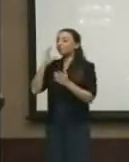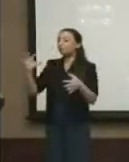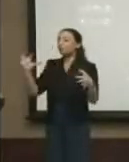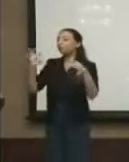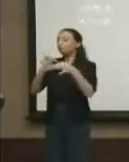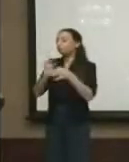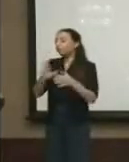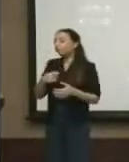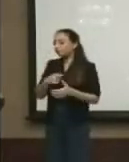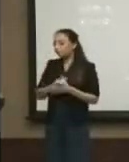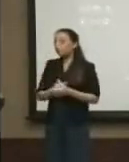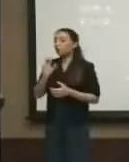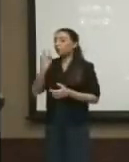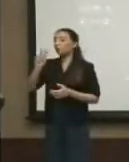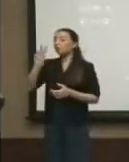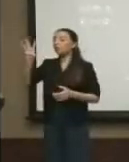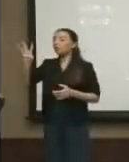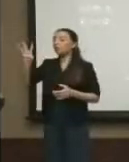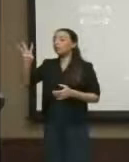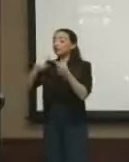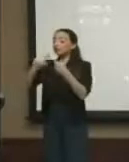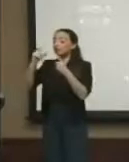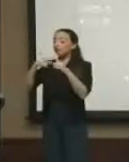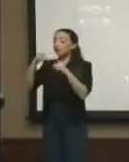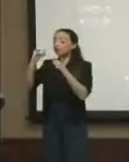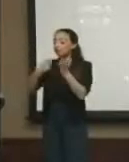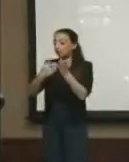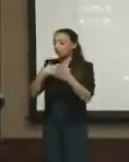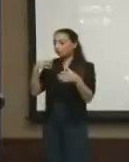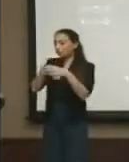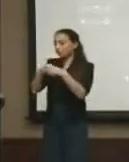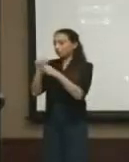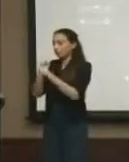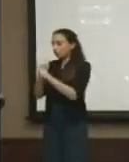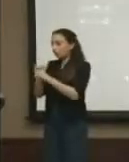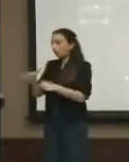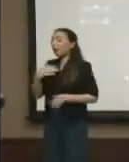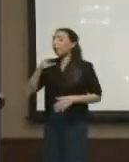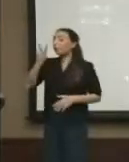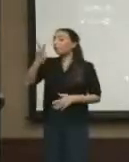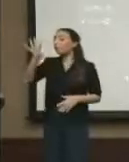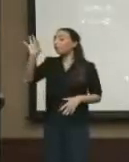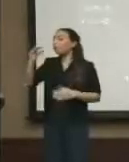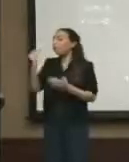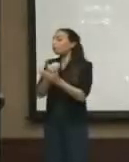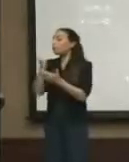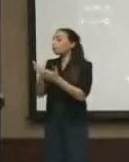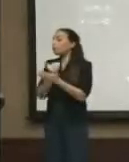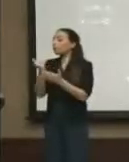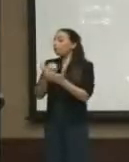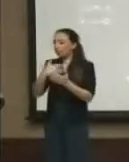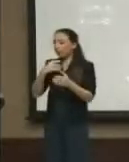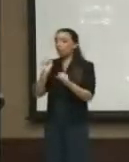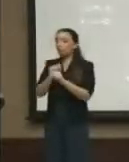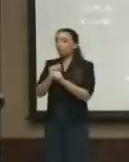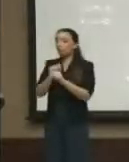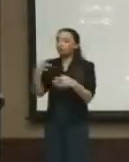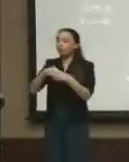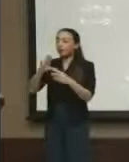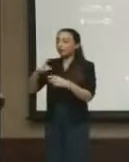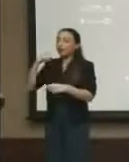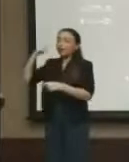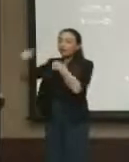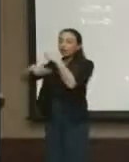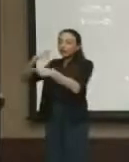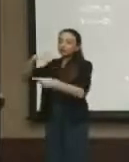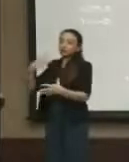to 23 sectors in the industry that we are working with. We have close to 250 programs that we have taken up from the industry with the